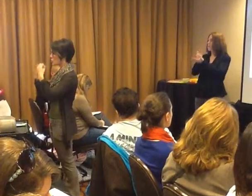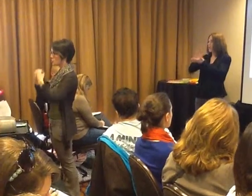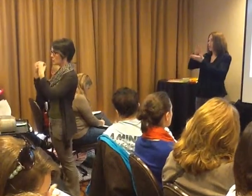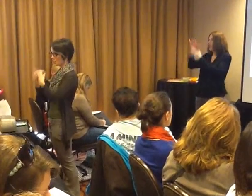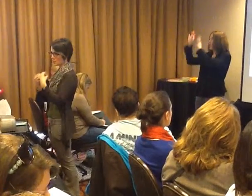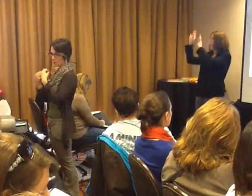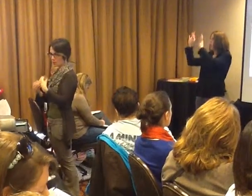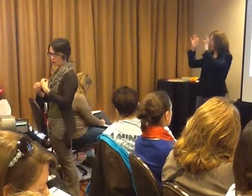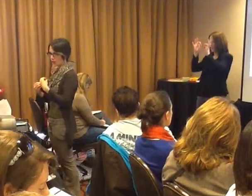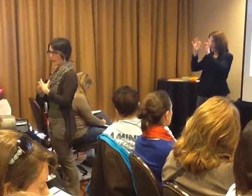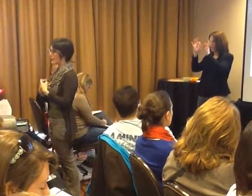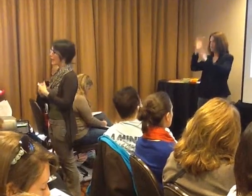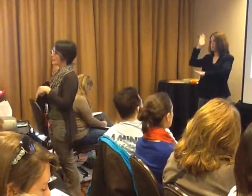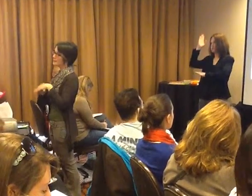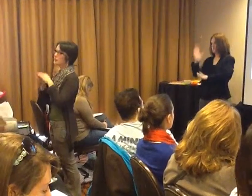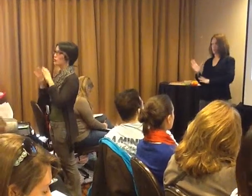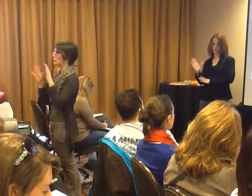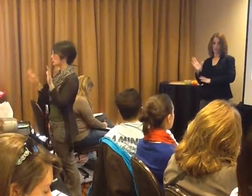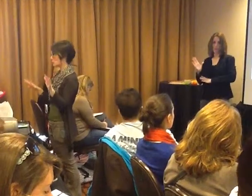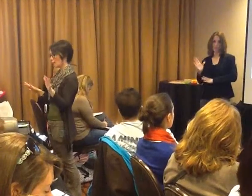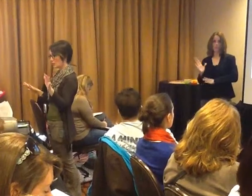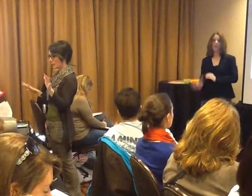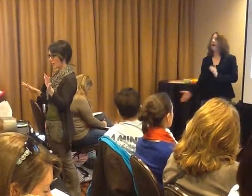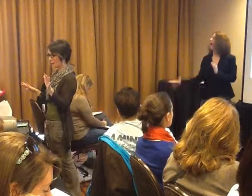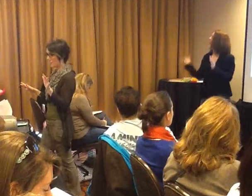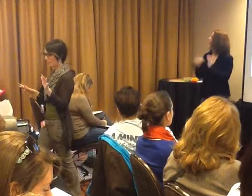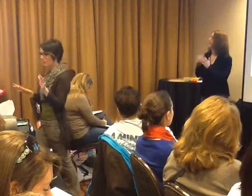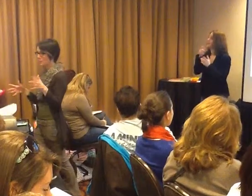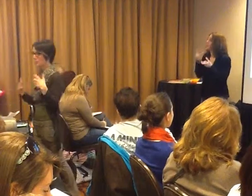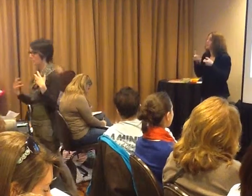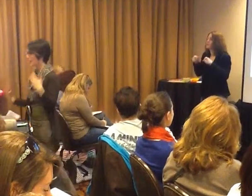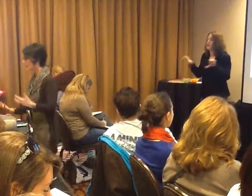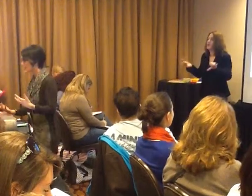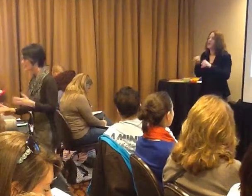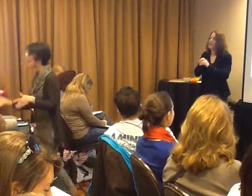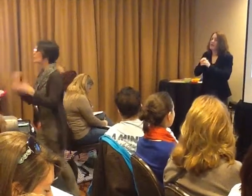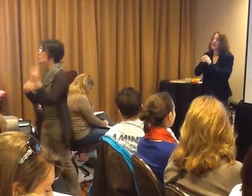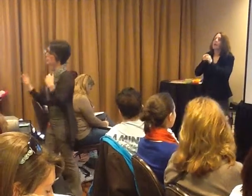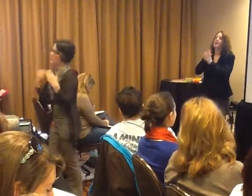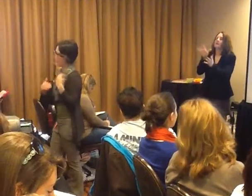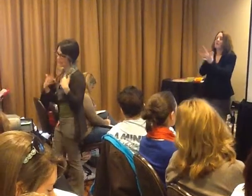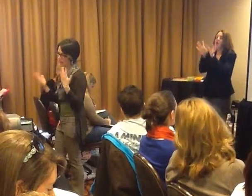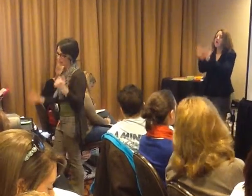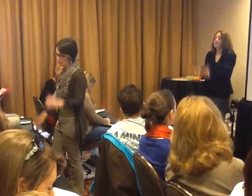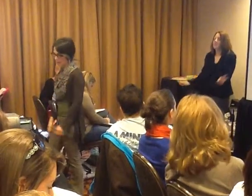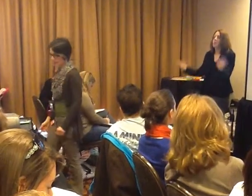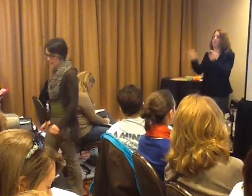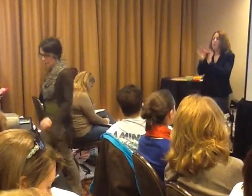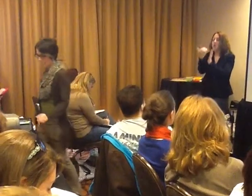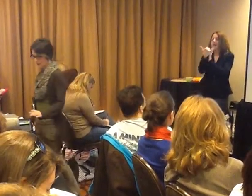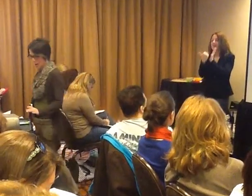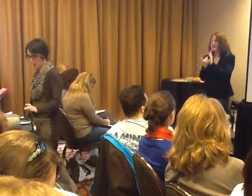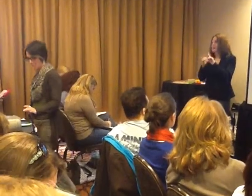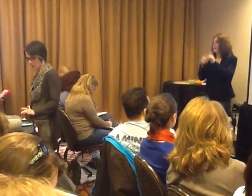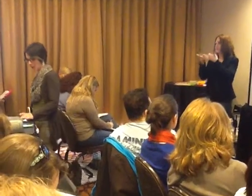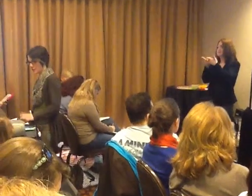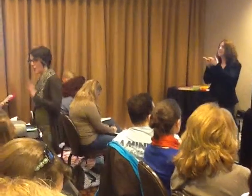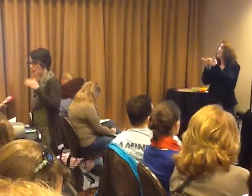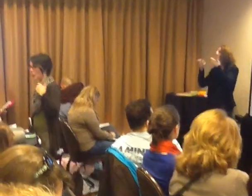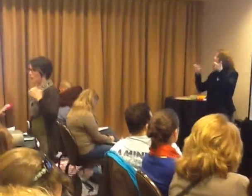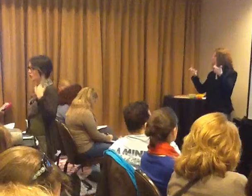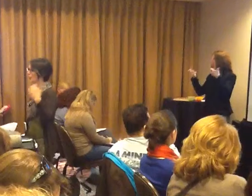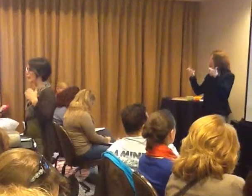attention to you, the speaker. Again, don't try to do that in the middle of an important lesson. Do it as kind of an isolated